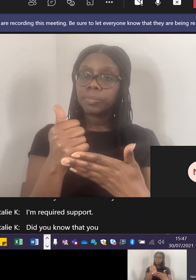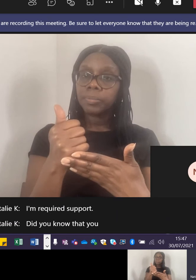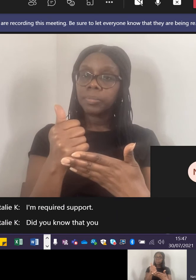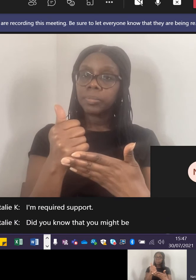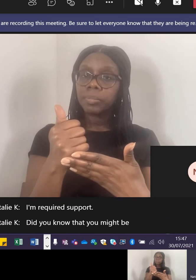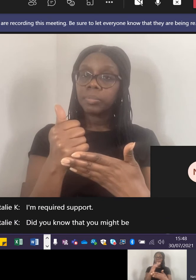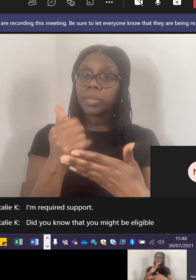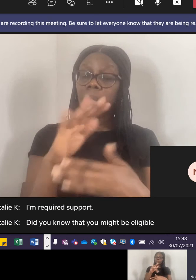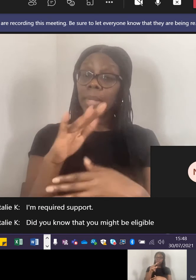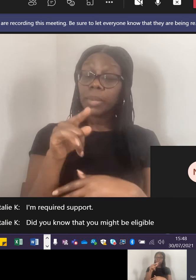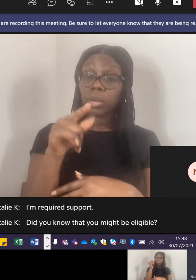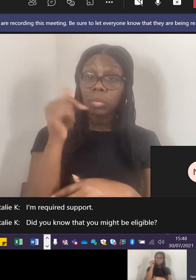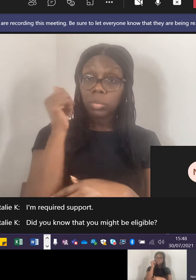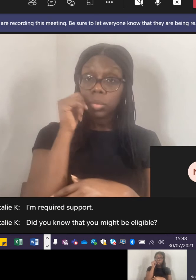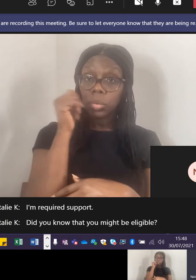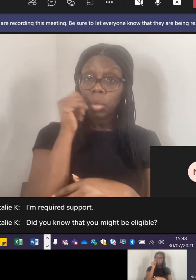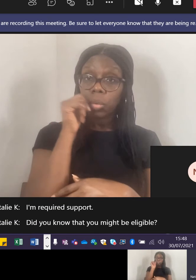be eligible